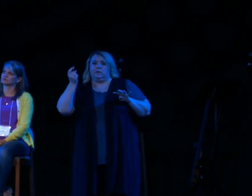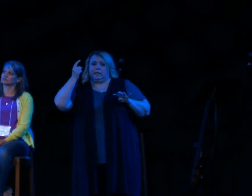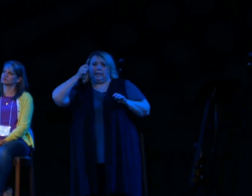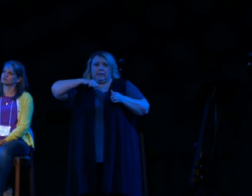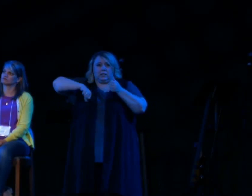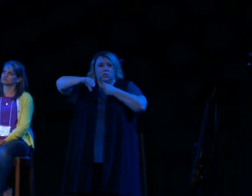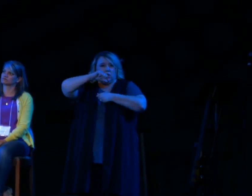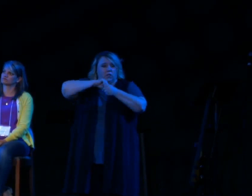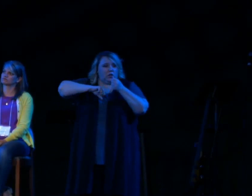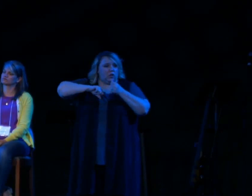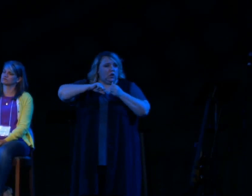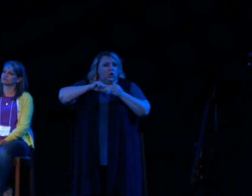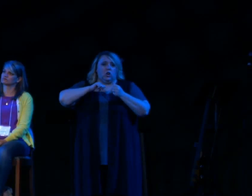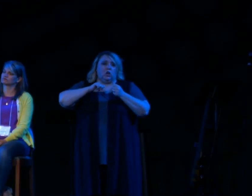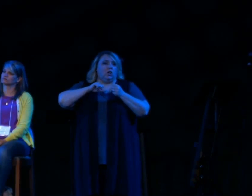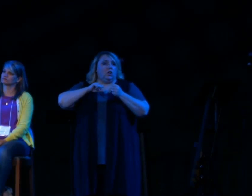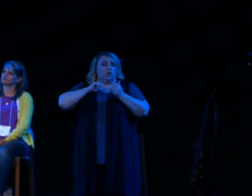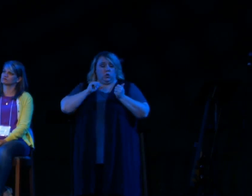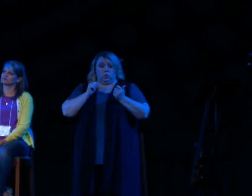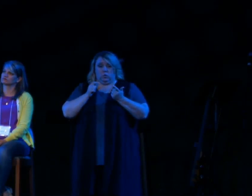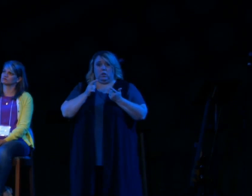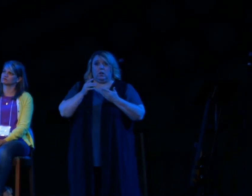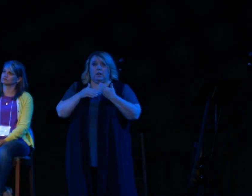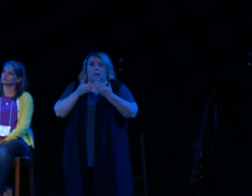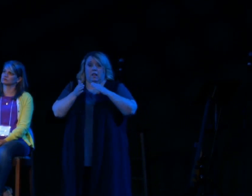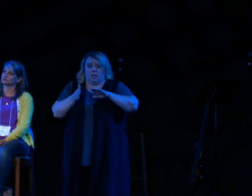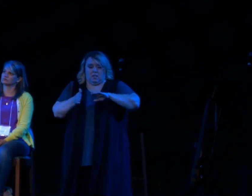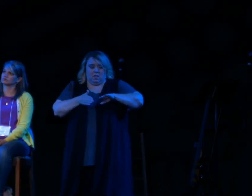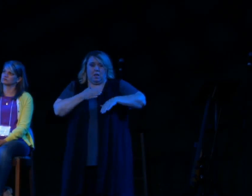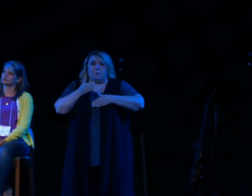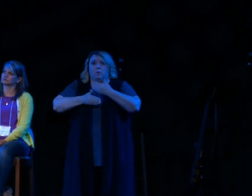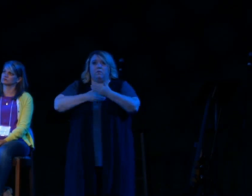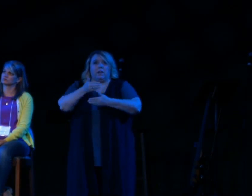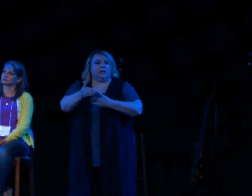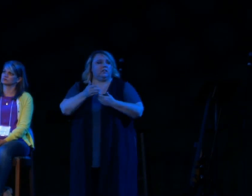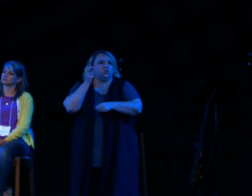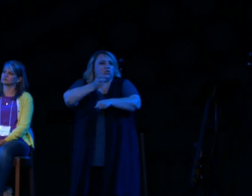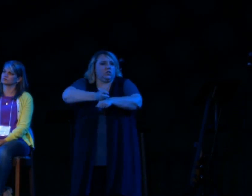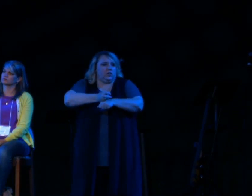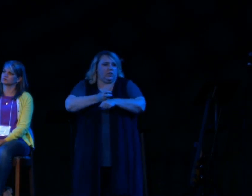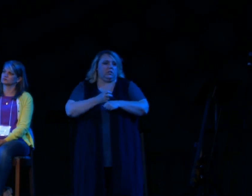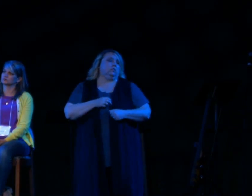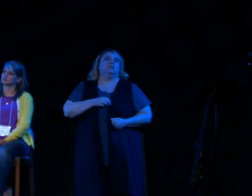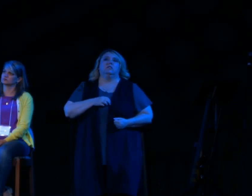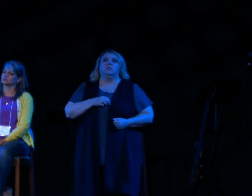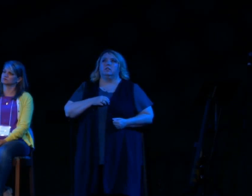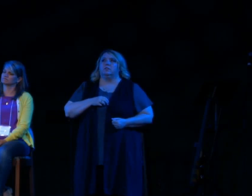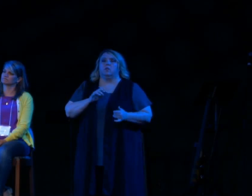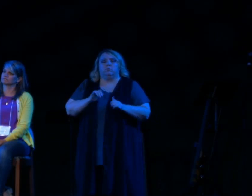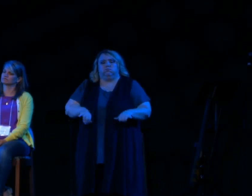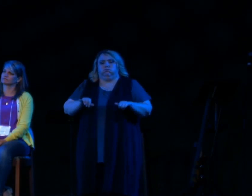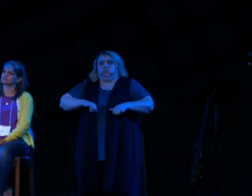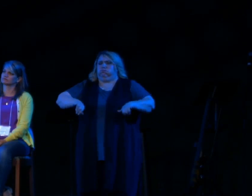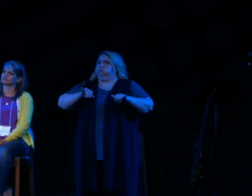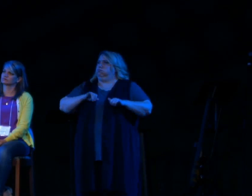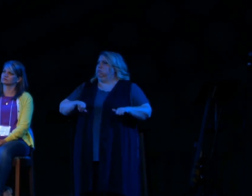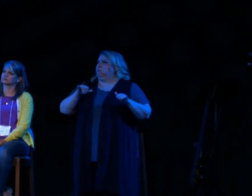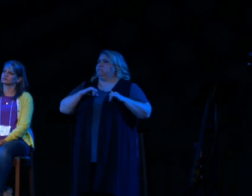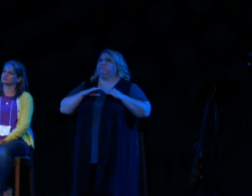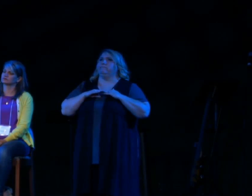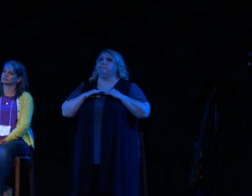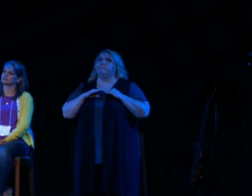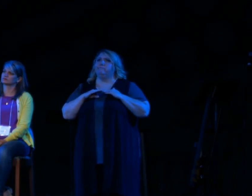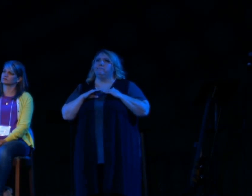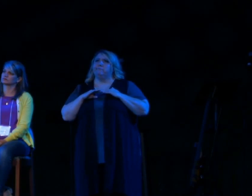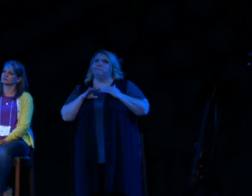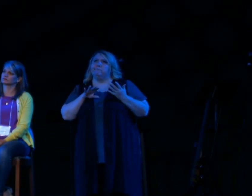very hard to move past where you are. It's very, very hard to break out the status quo or break out of complacency when you